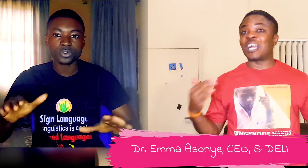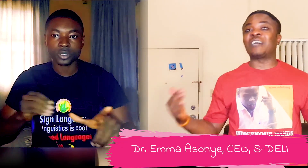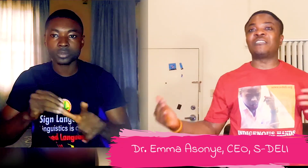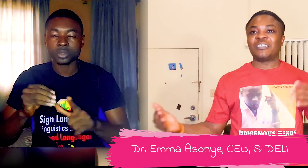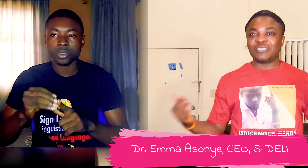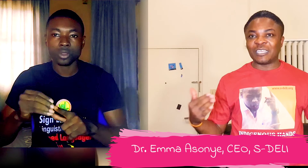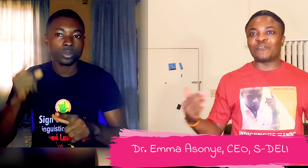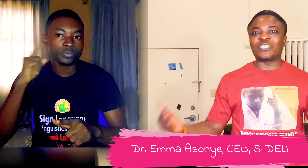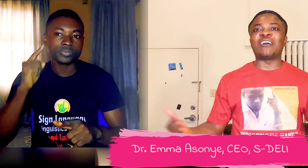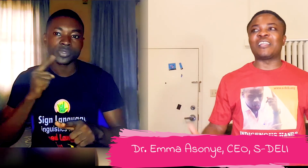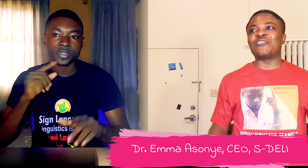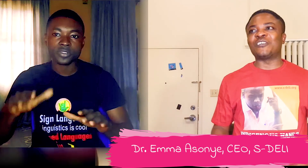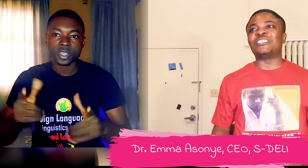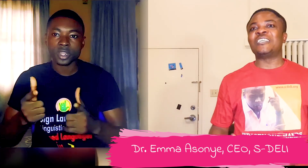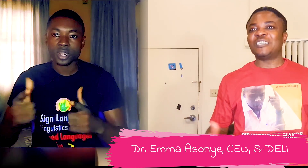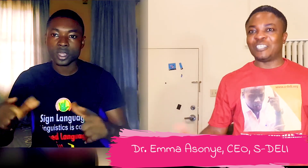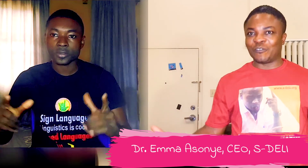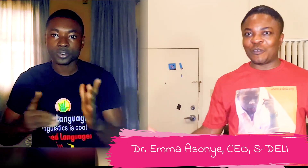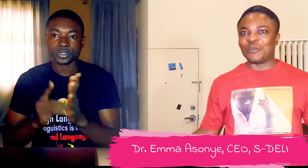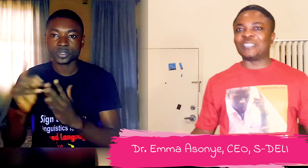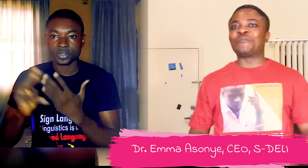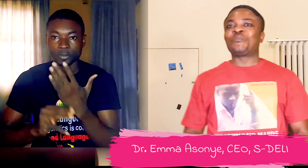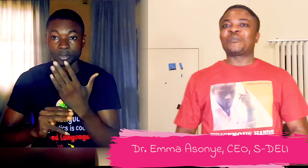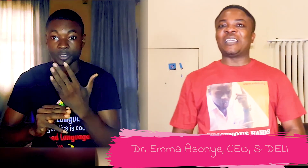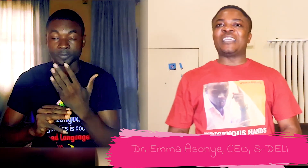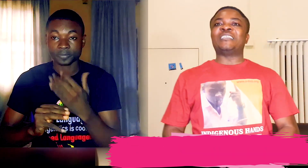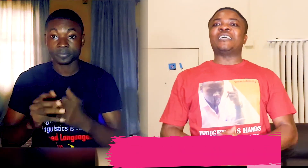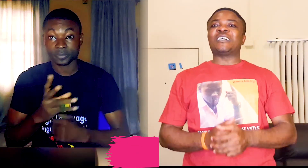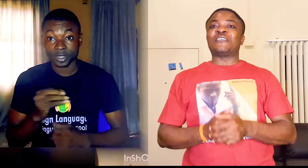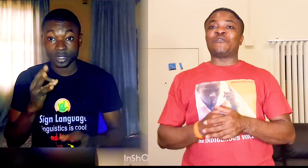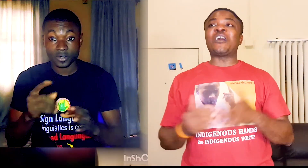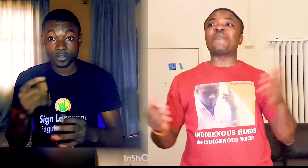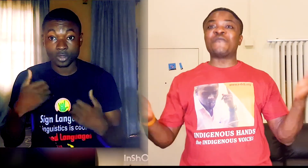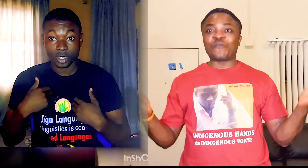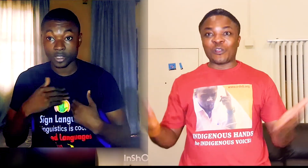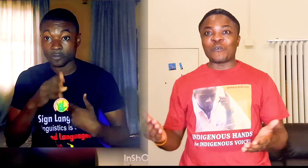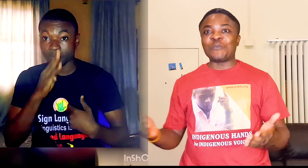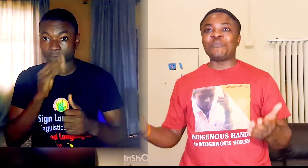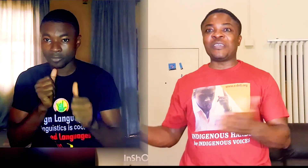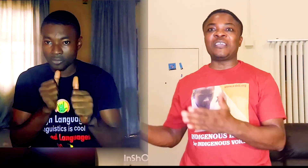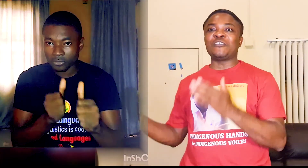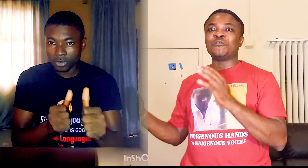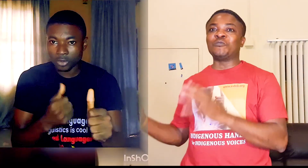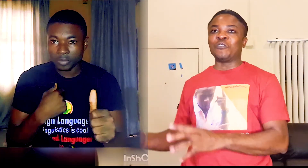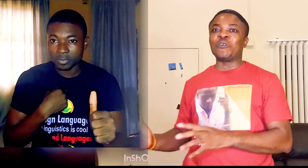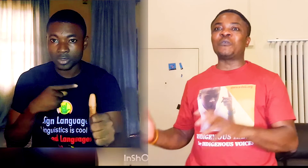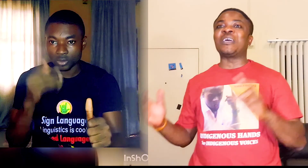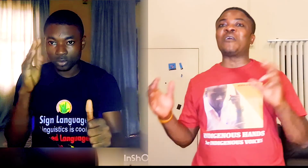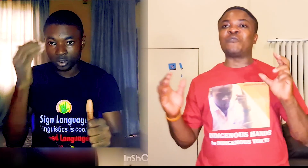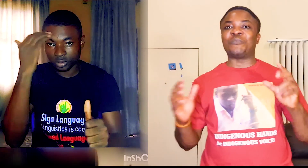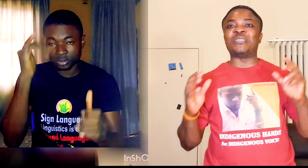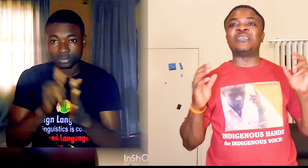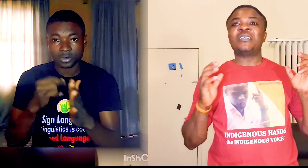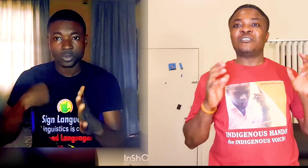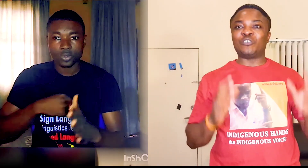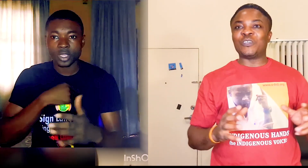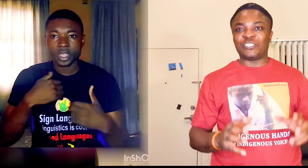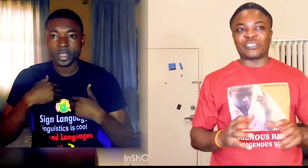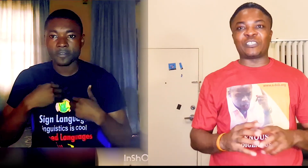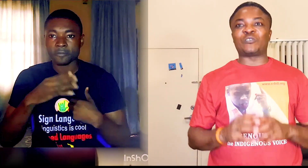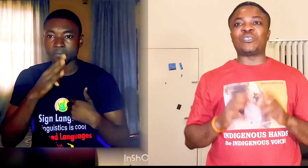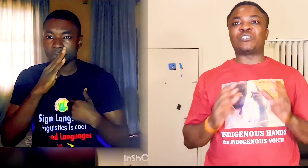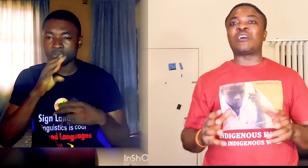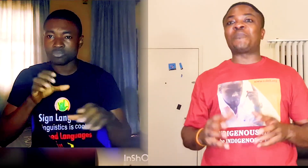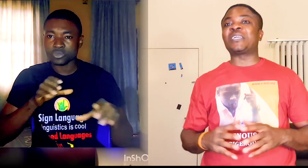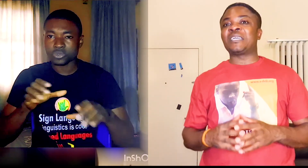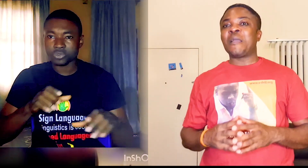or deaf child language development. And if you have been following me, you know that we've been doing